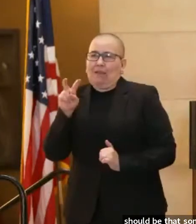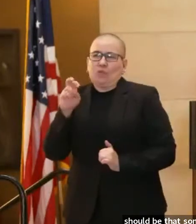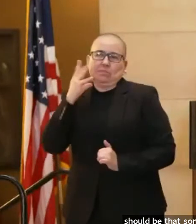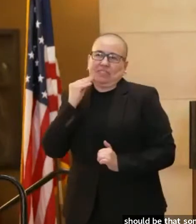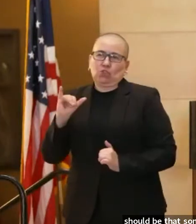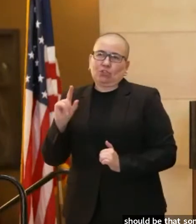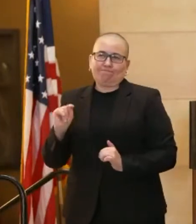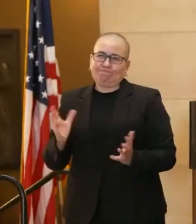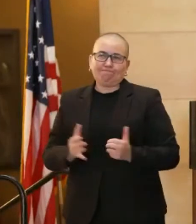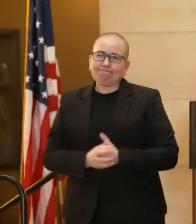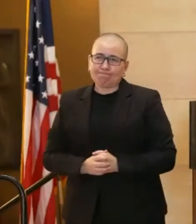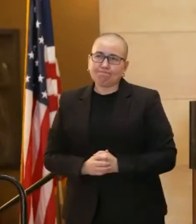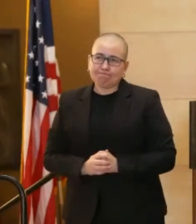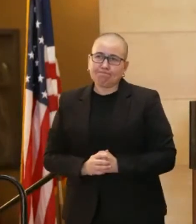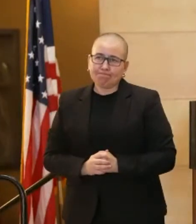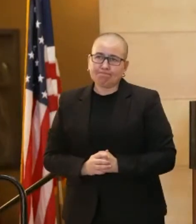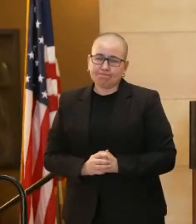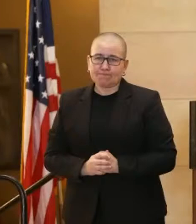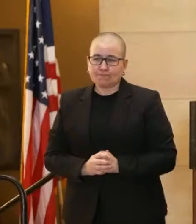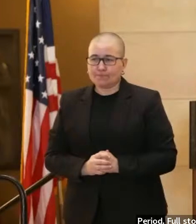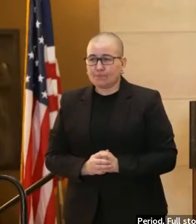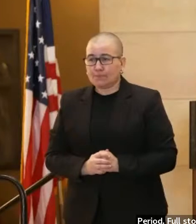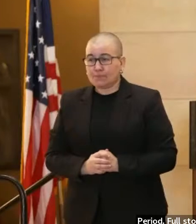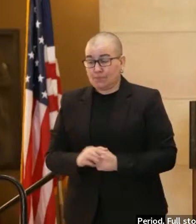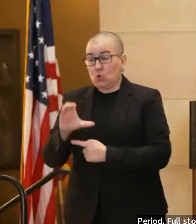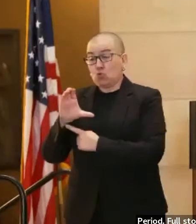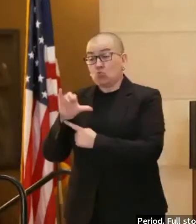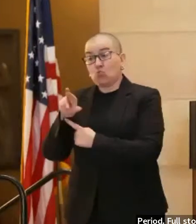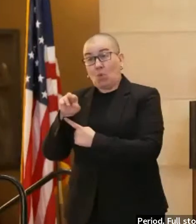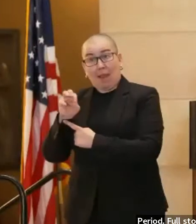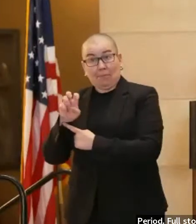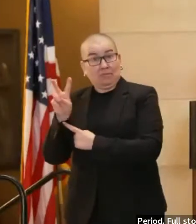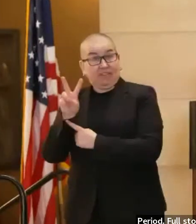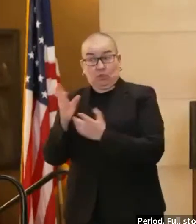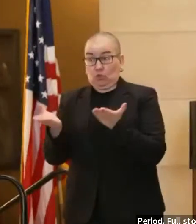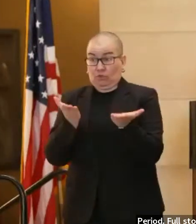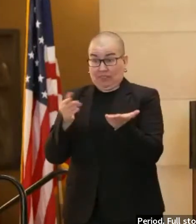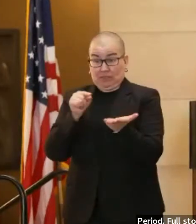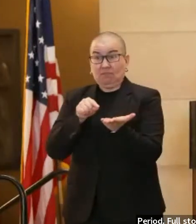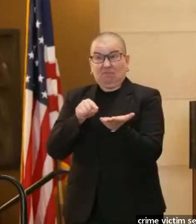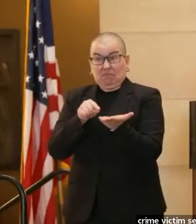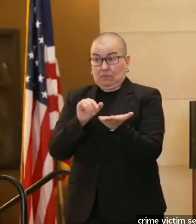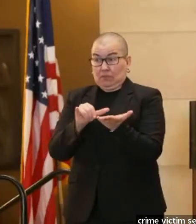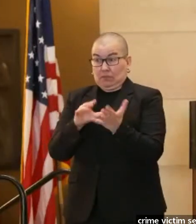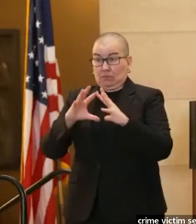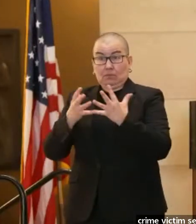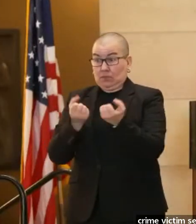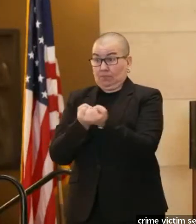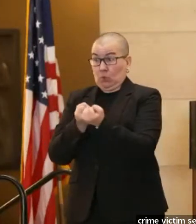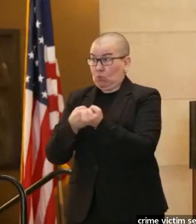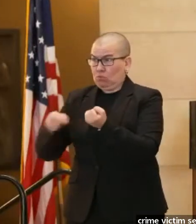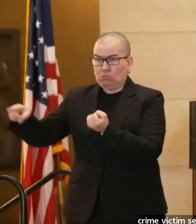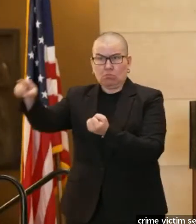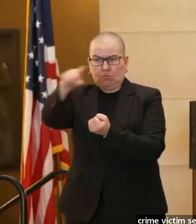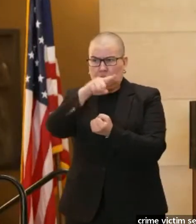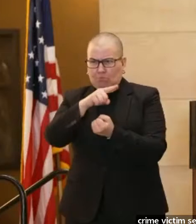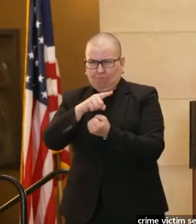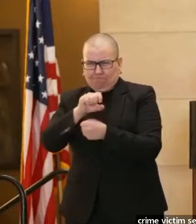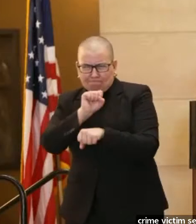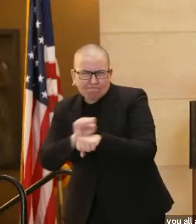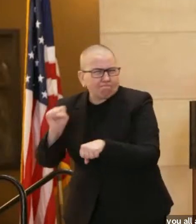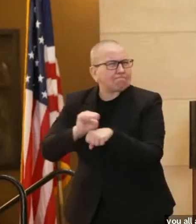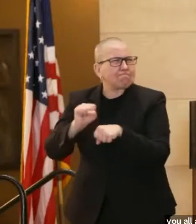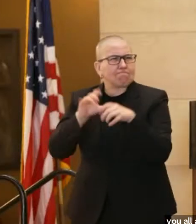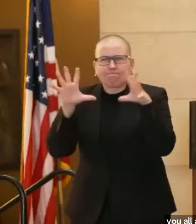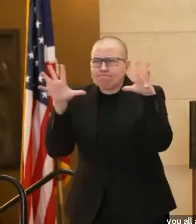let me emphasize that the crime victim services and the types of supports that you all are lending as organizations and coalitions